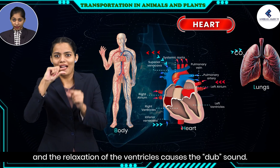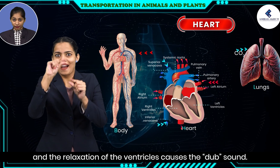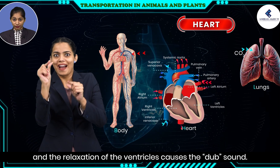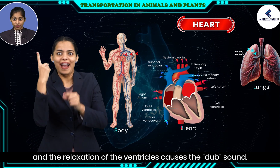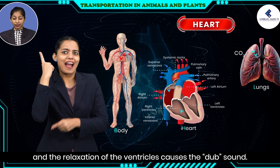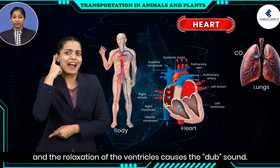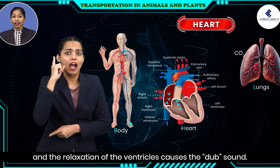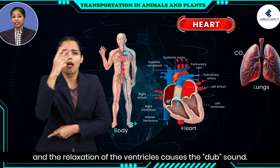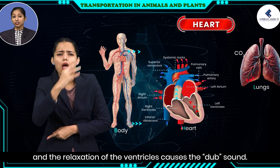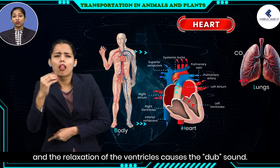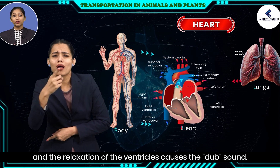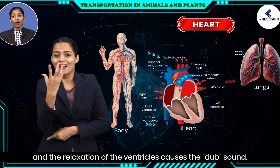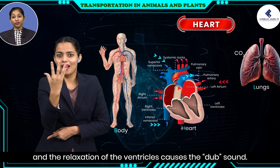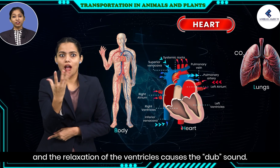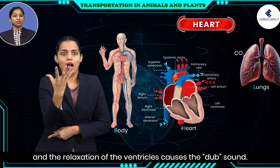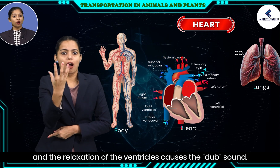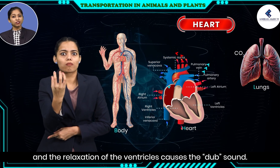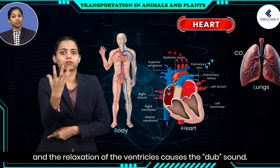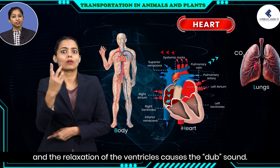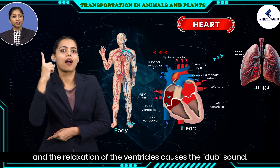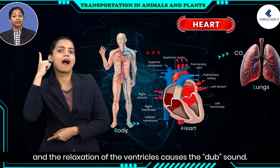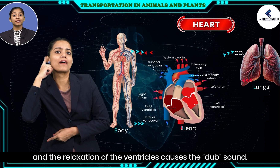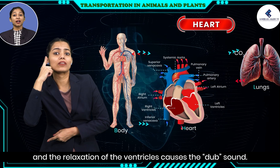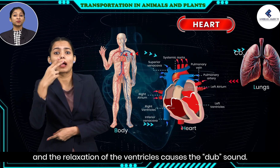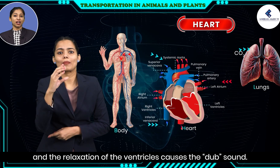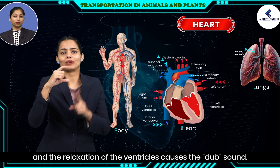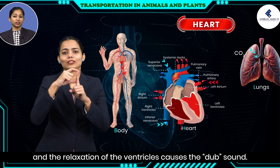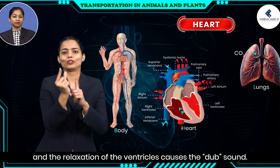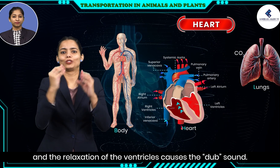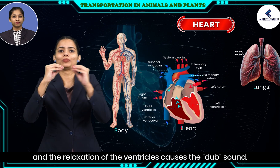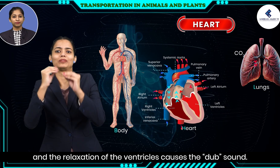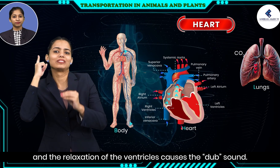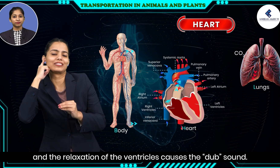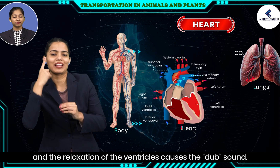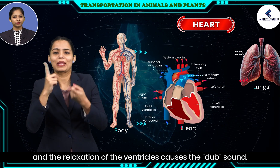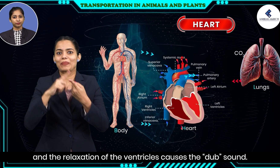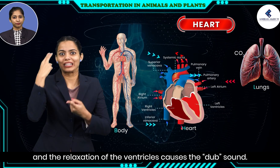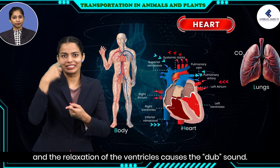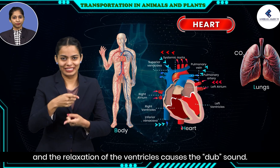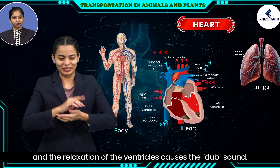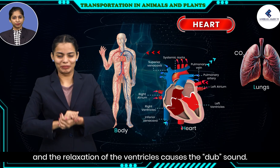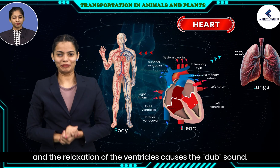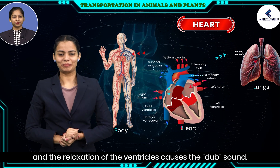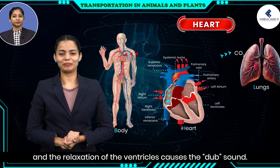and the relaxation of the ventricles causes the dup sound.